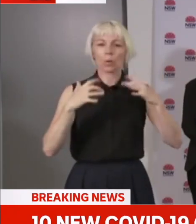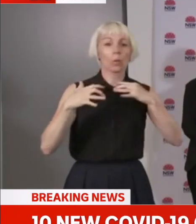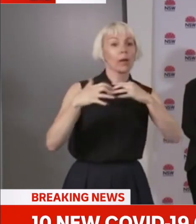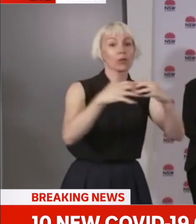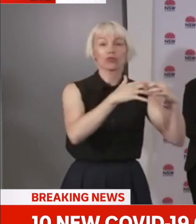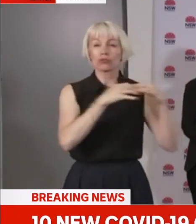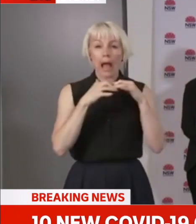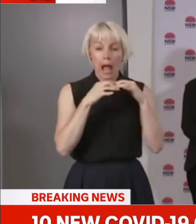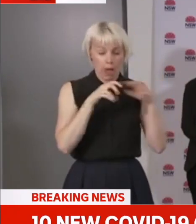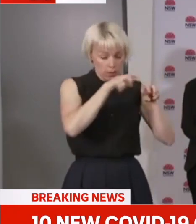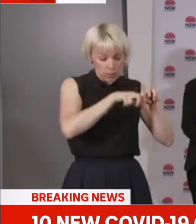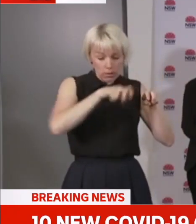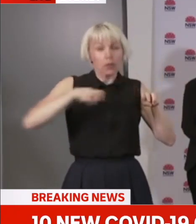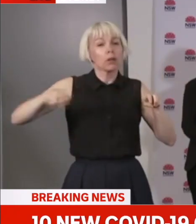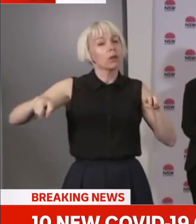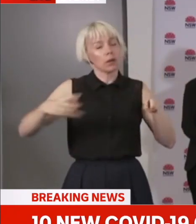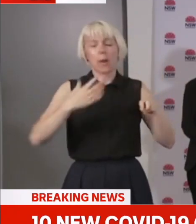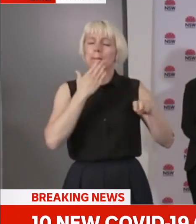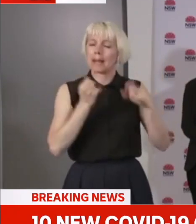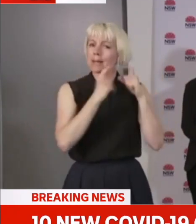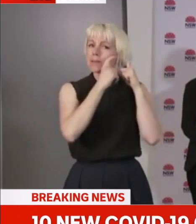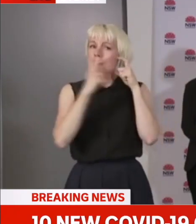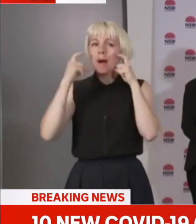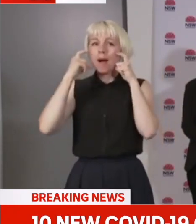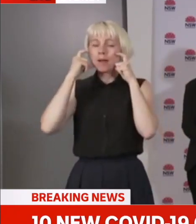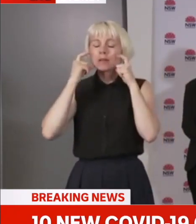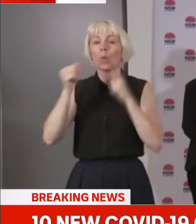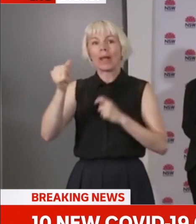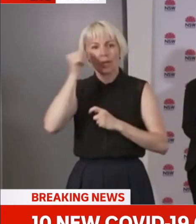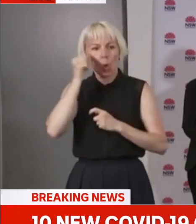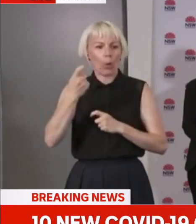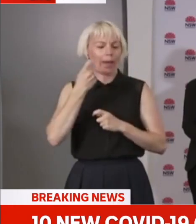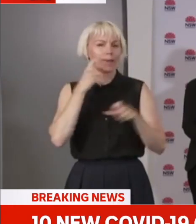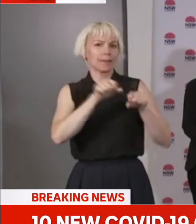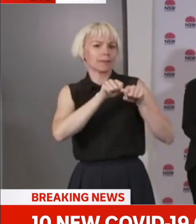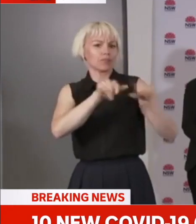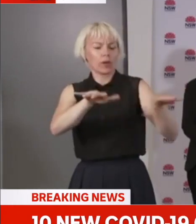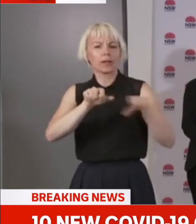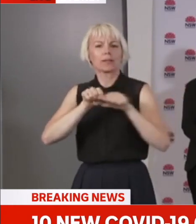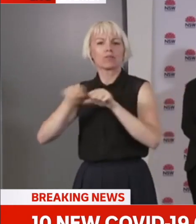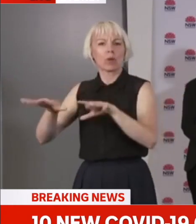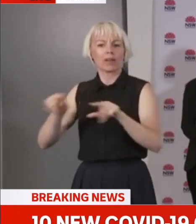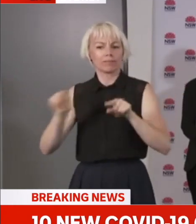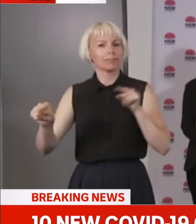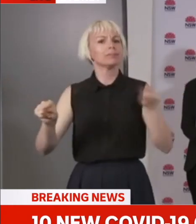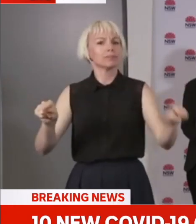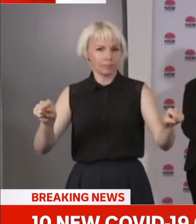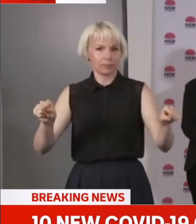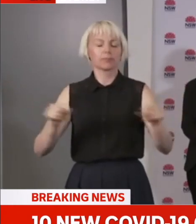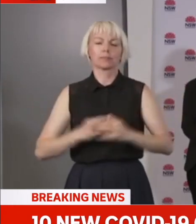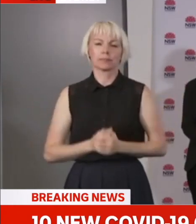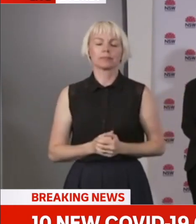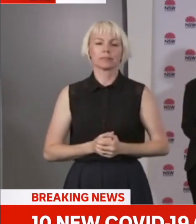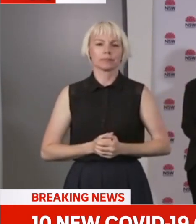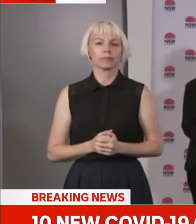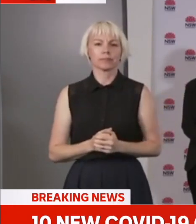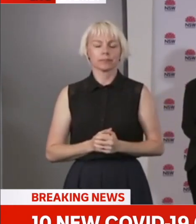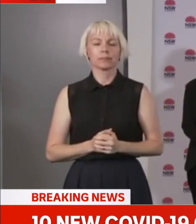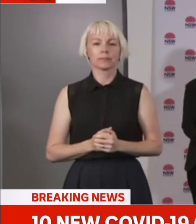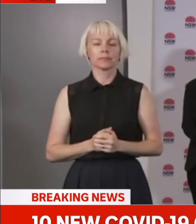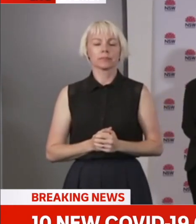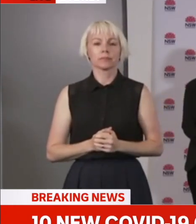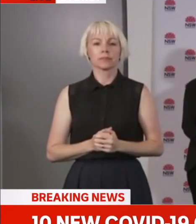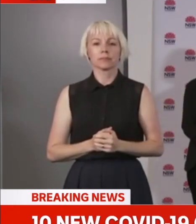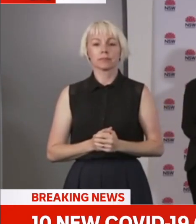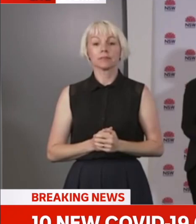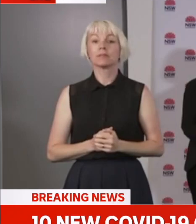the high-risk activities are. We know what the high-risk events are, and we need people to respond accordingly. So just to recap,